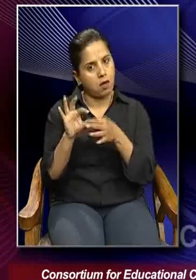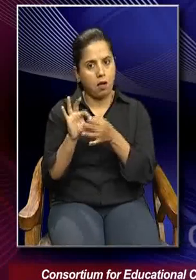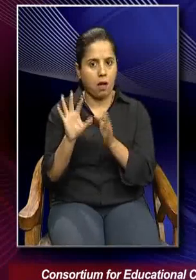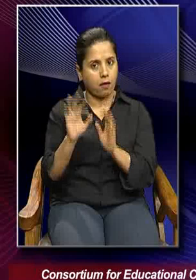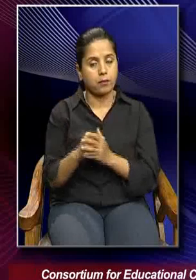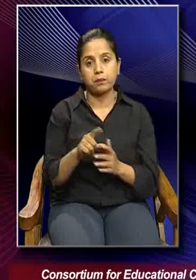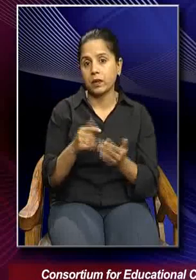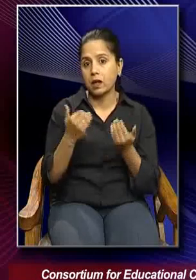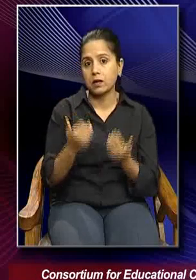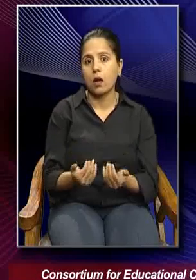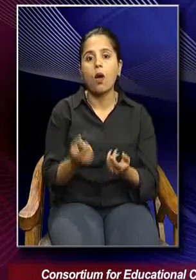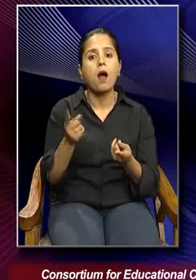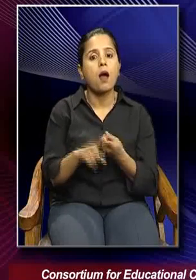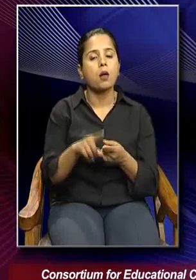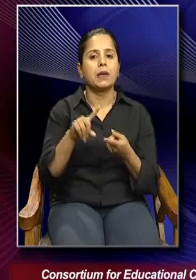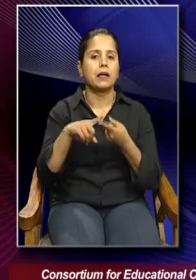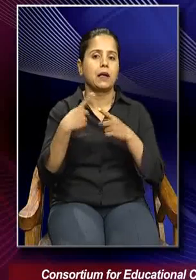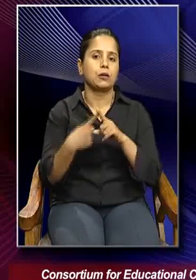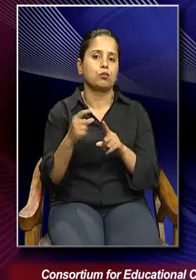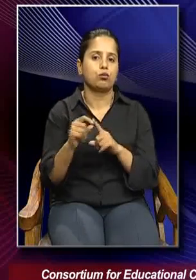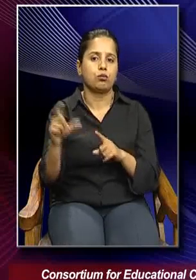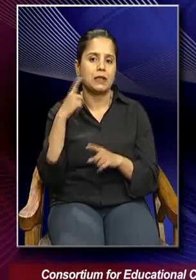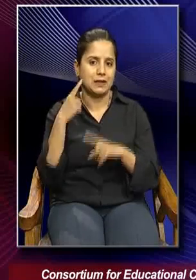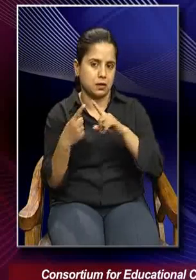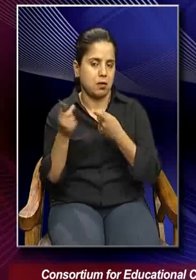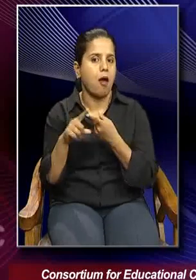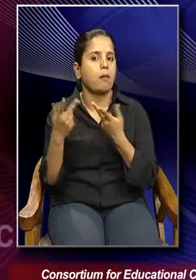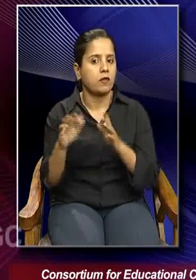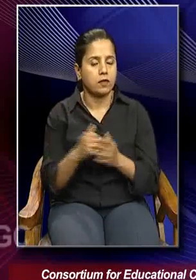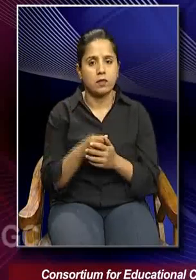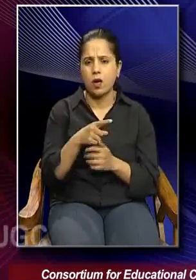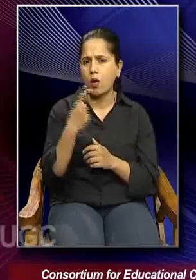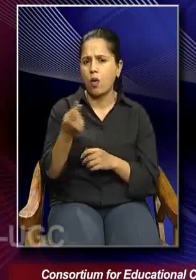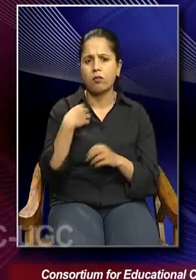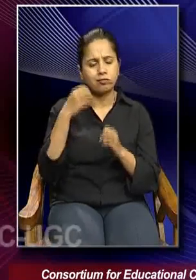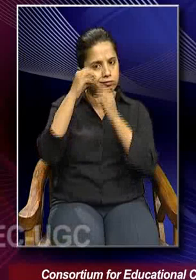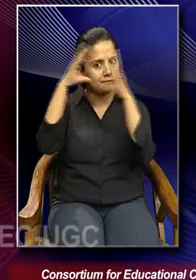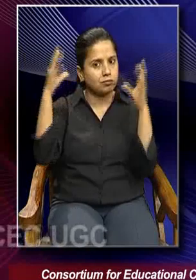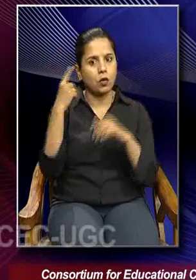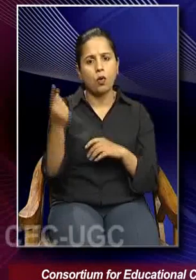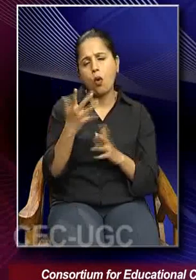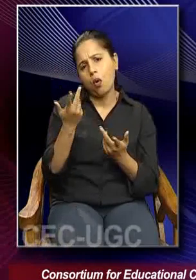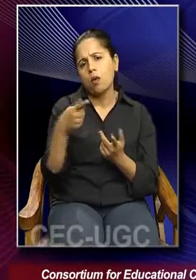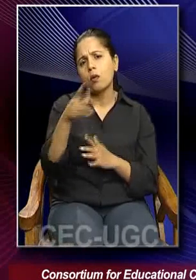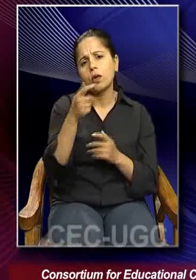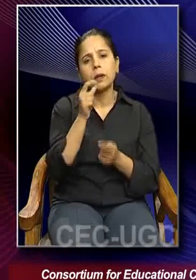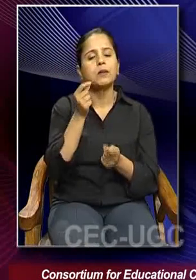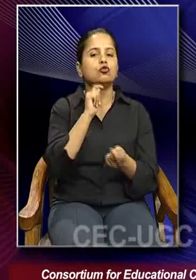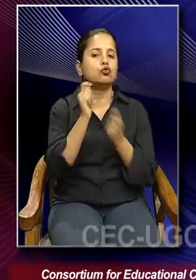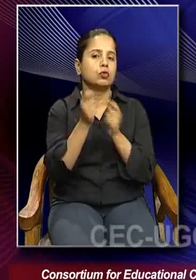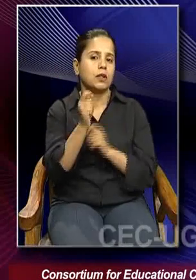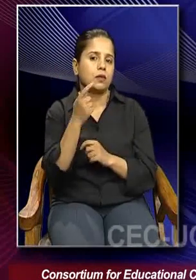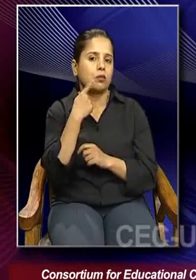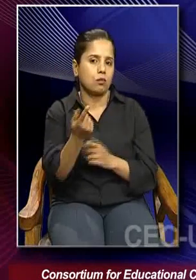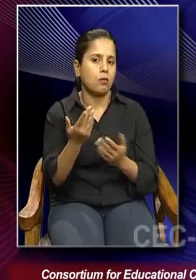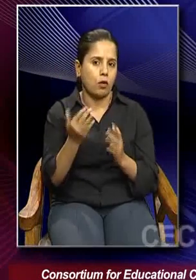now it has become explicit. So, it's just a manifestation, or you can say a modification in